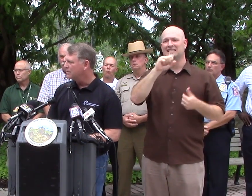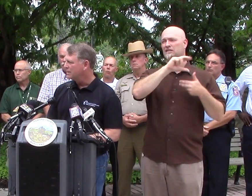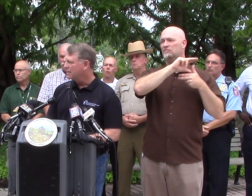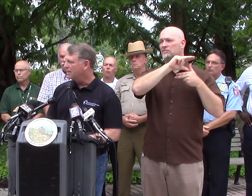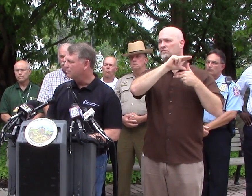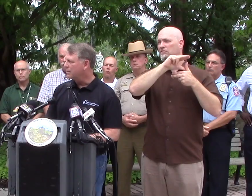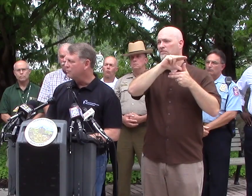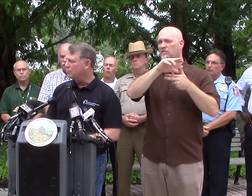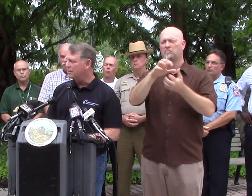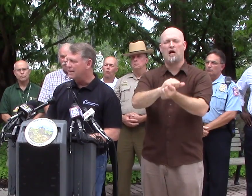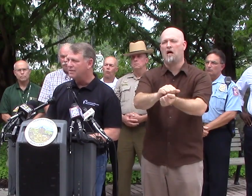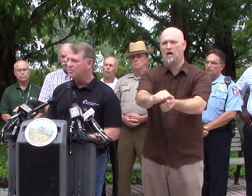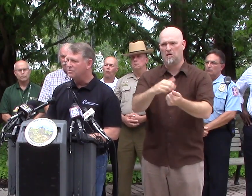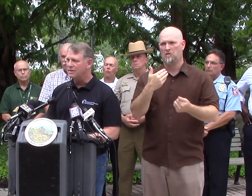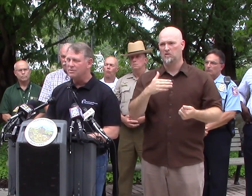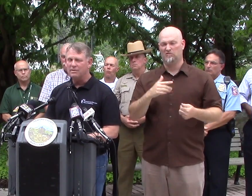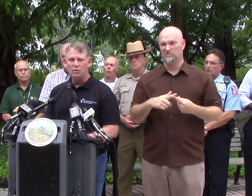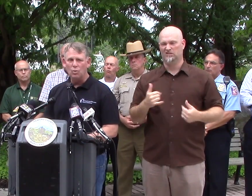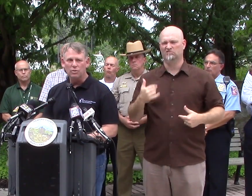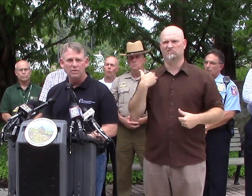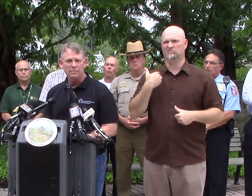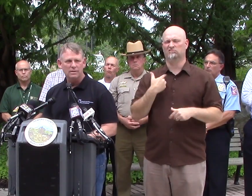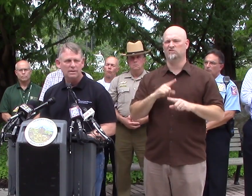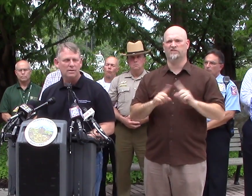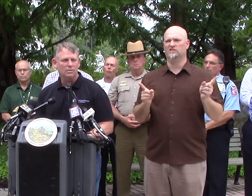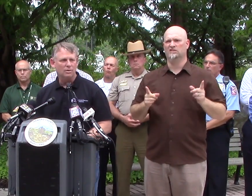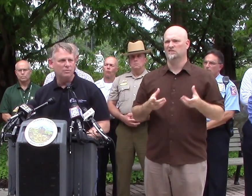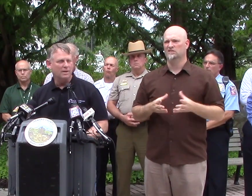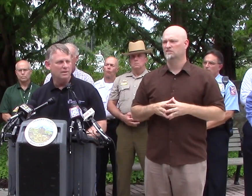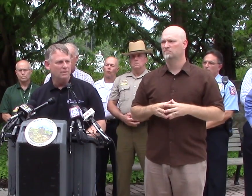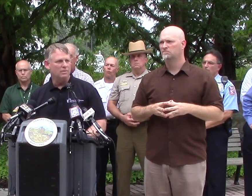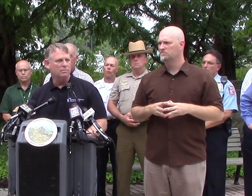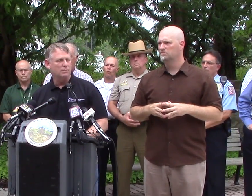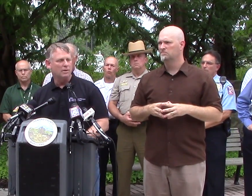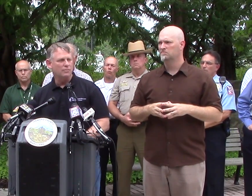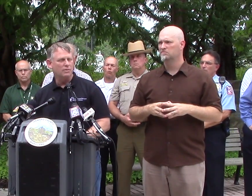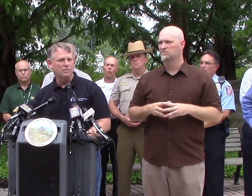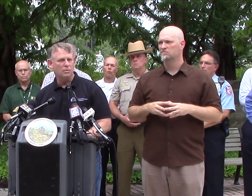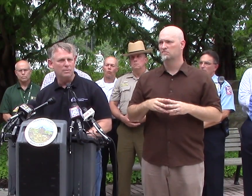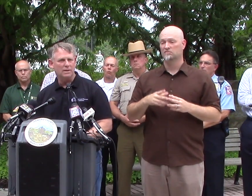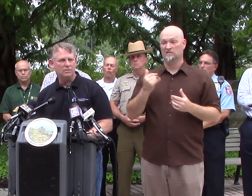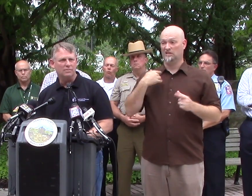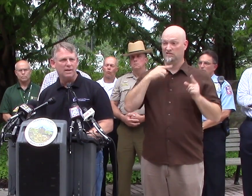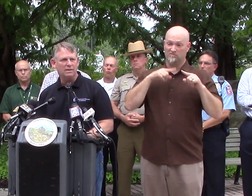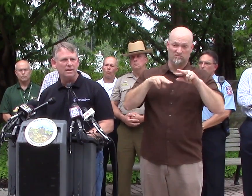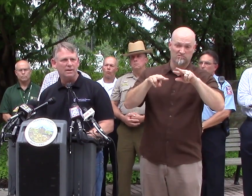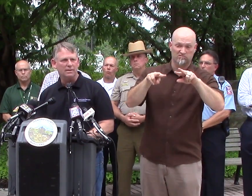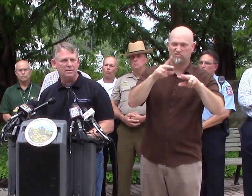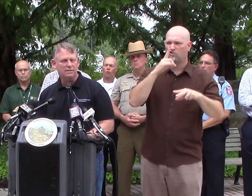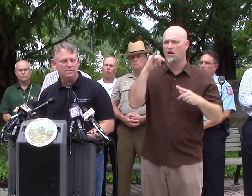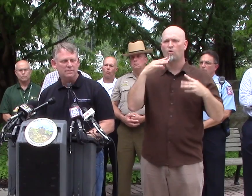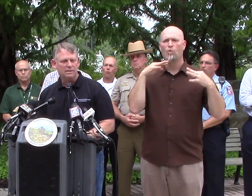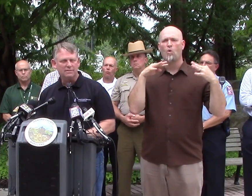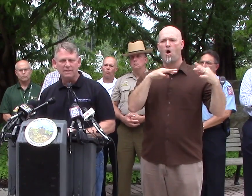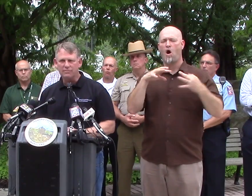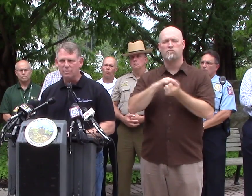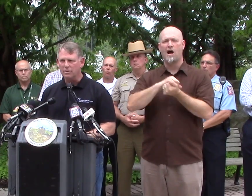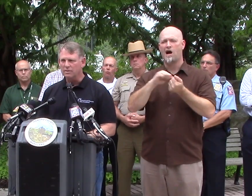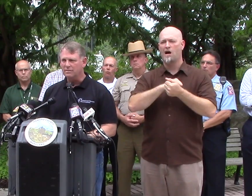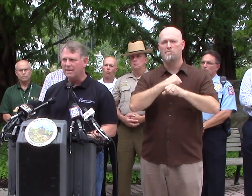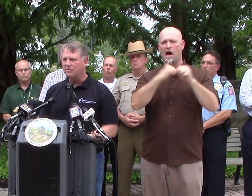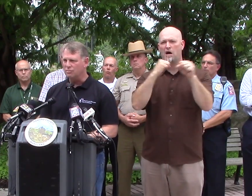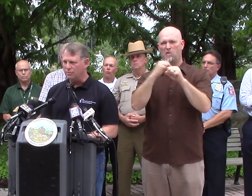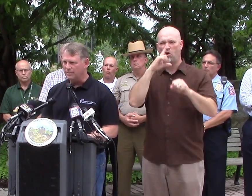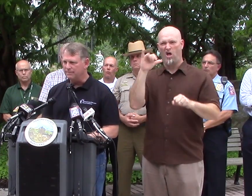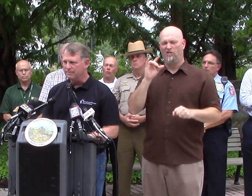it to. As many of you have been down there, you've seen it looks like a war zone, or as Lieutenant Governor Rutherford told me, it looks like a set for